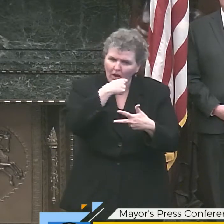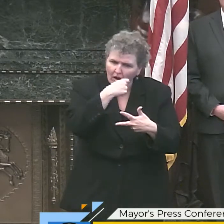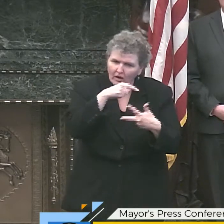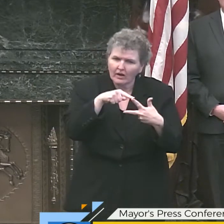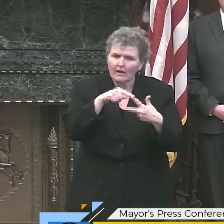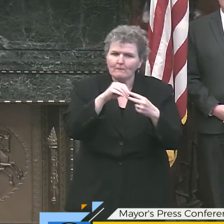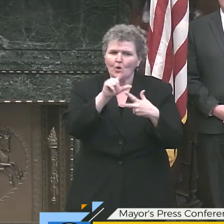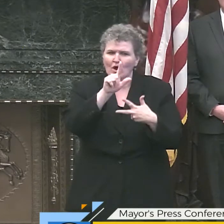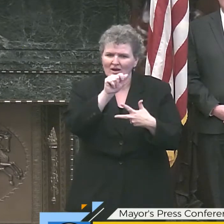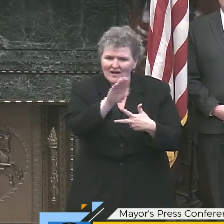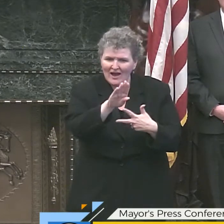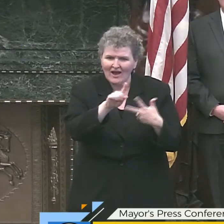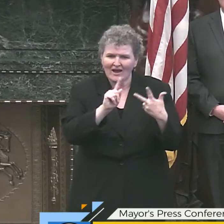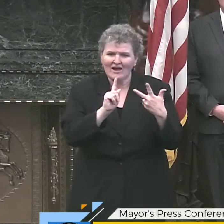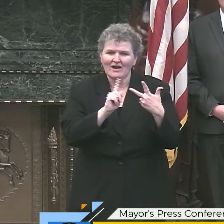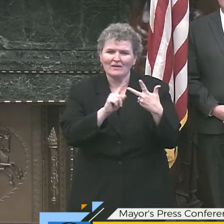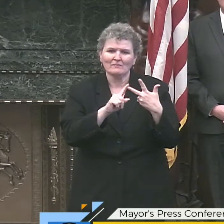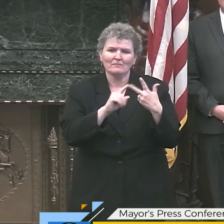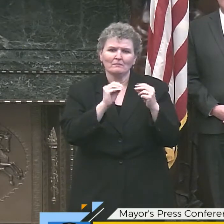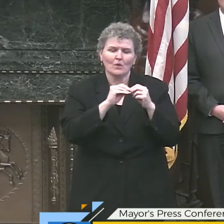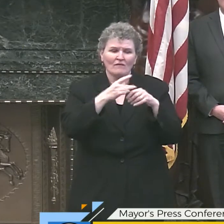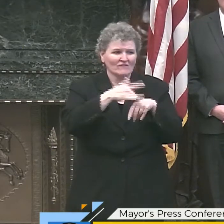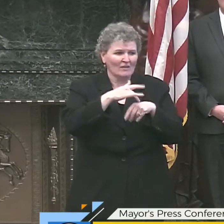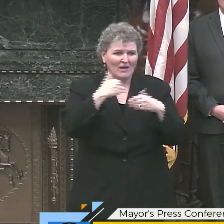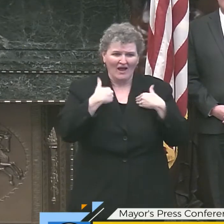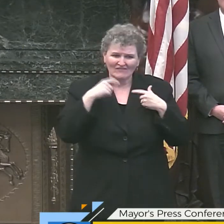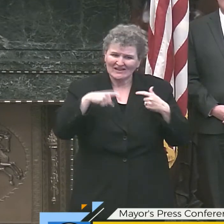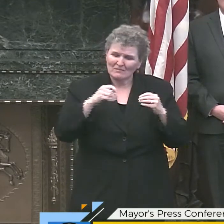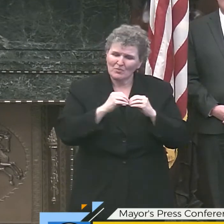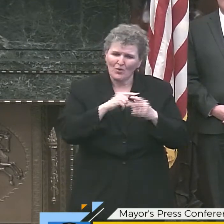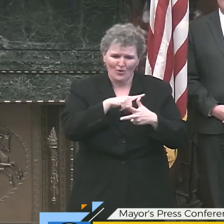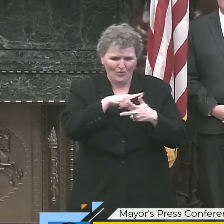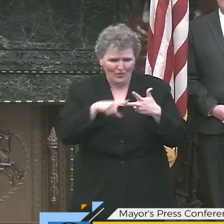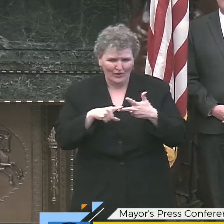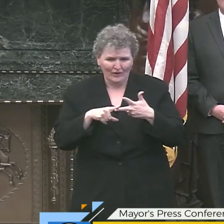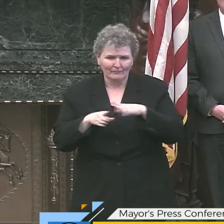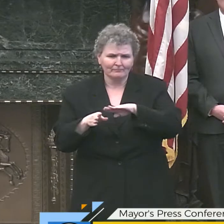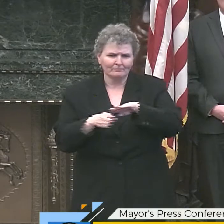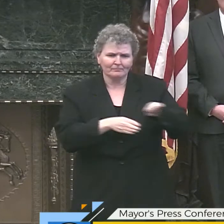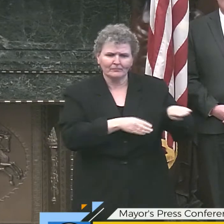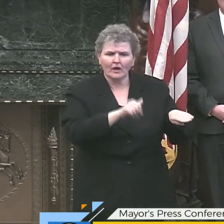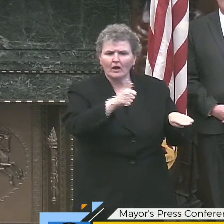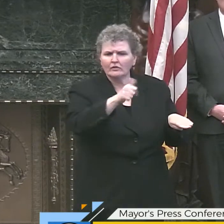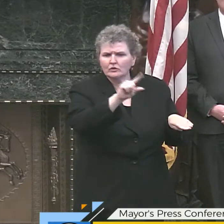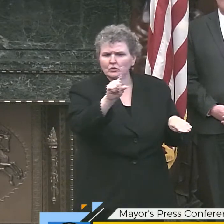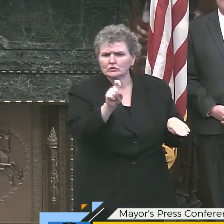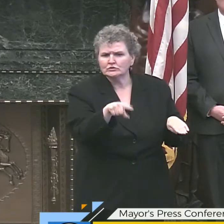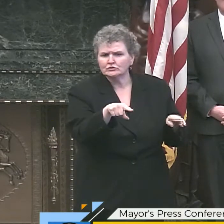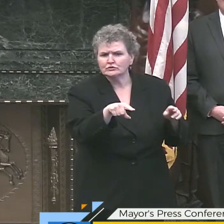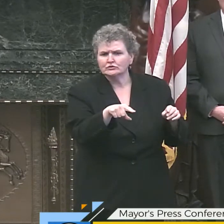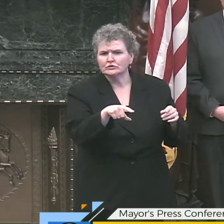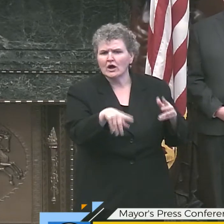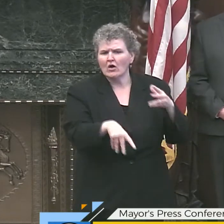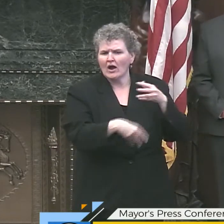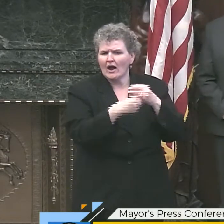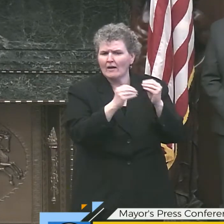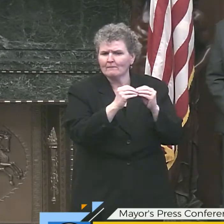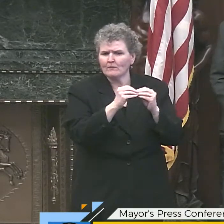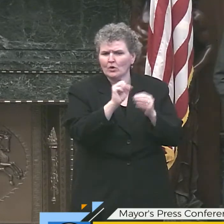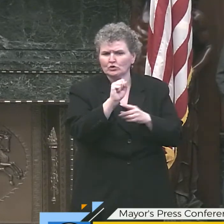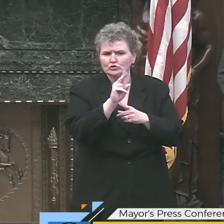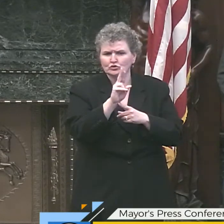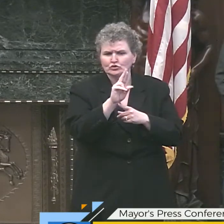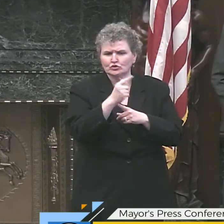Okay. And lastly, is the city still looking to add more surge hospital